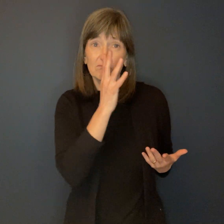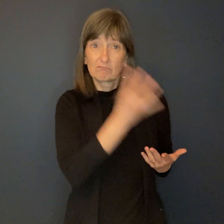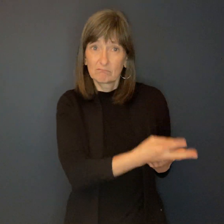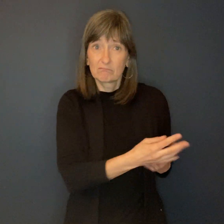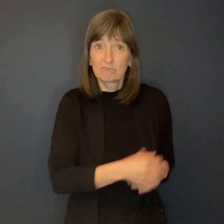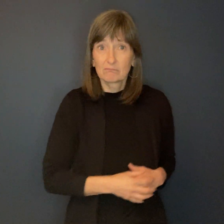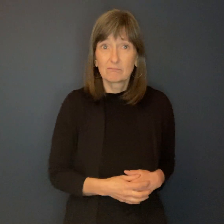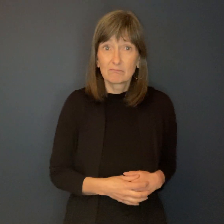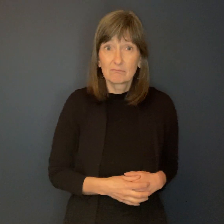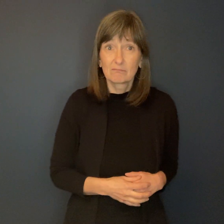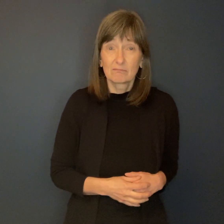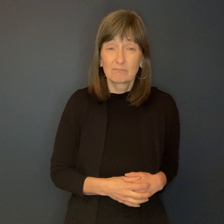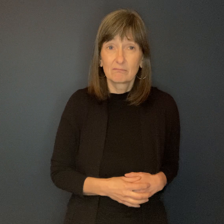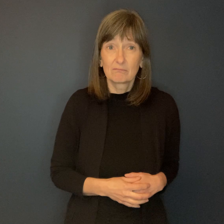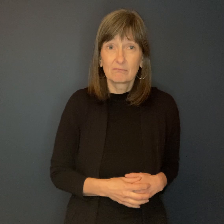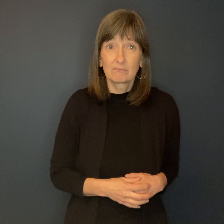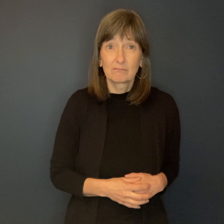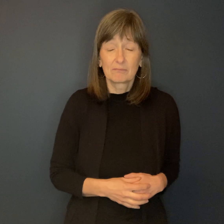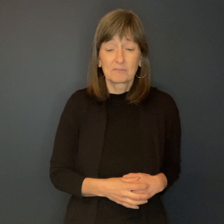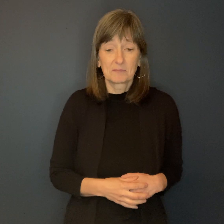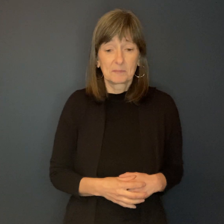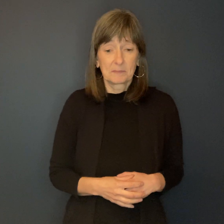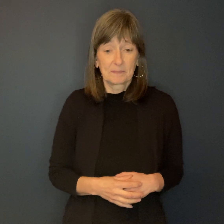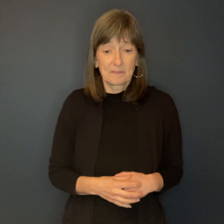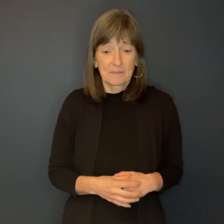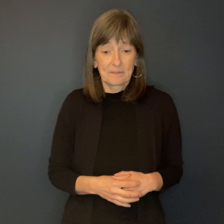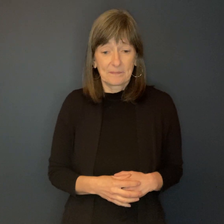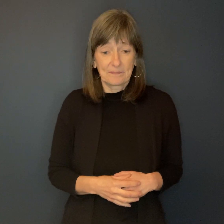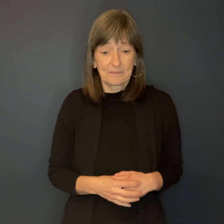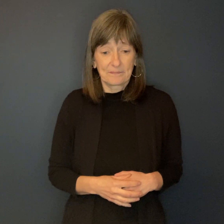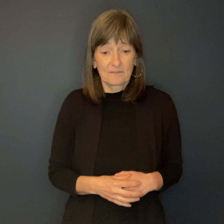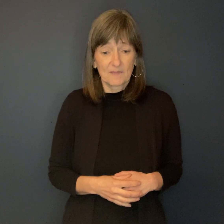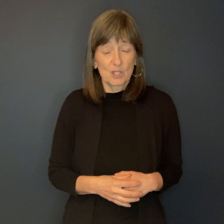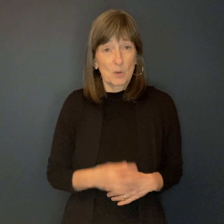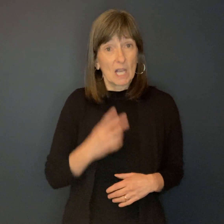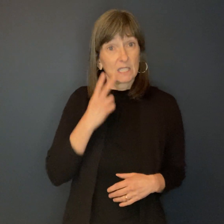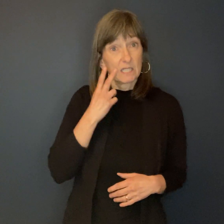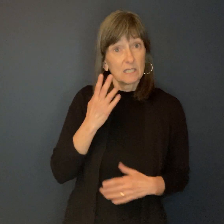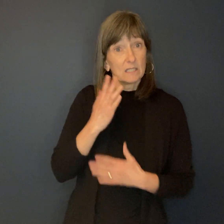happening. So I see positives. I mean, I see that,